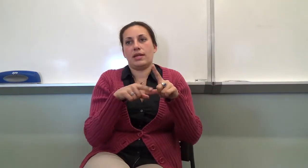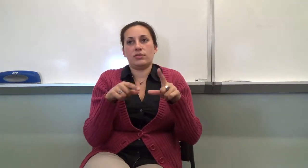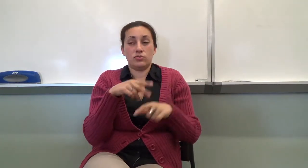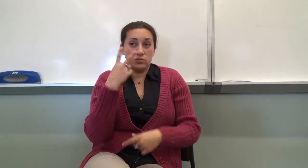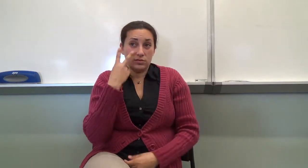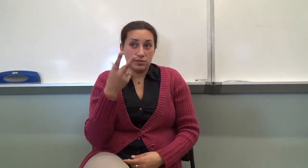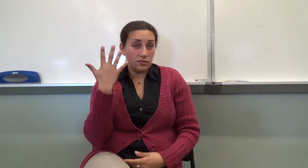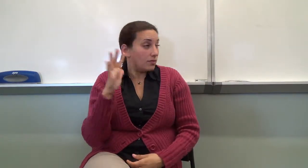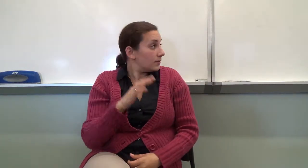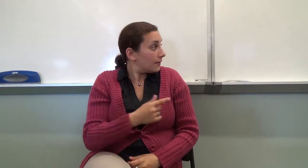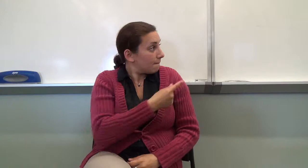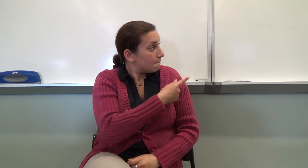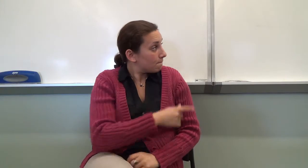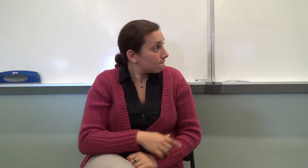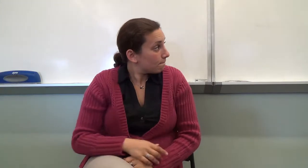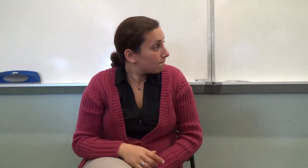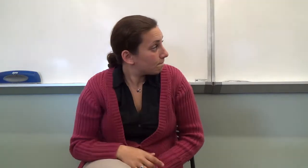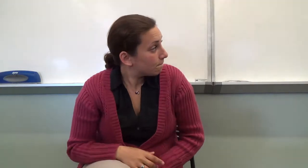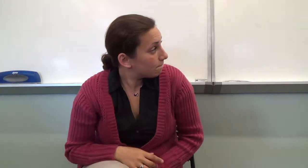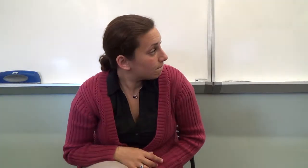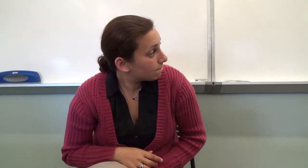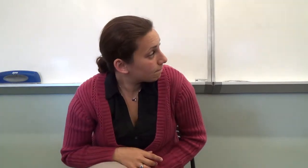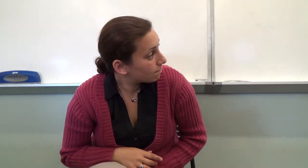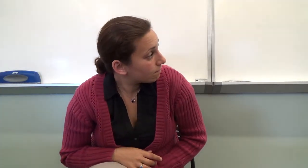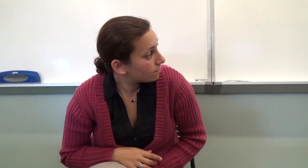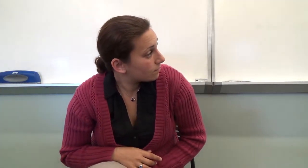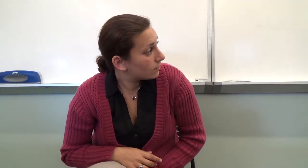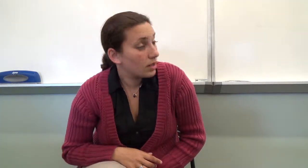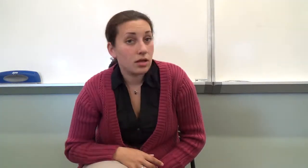it as you're looking at the diagram. These sets look like they're very similar.